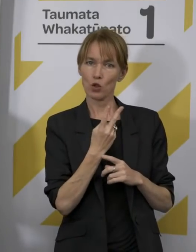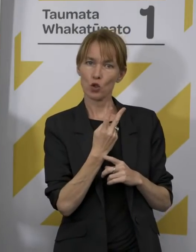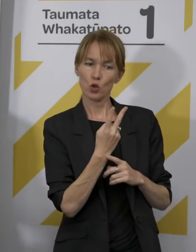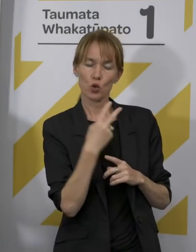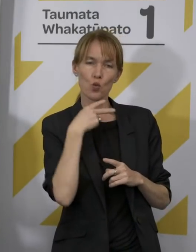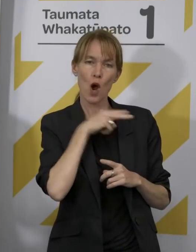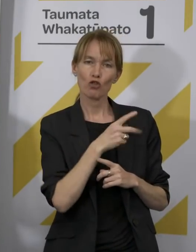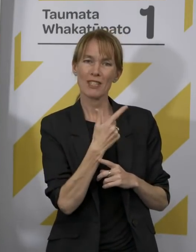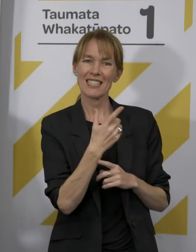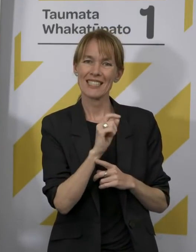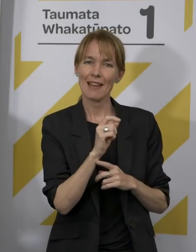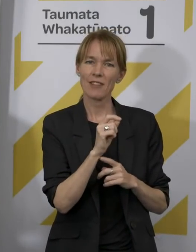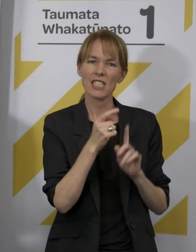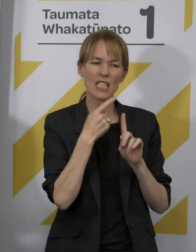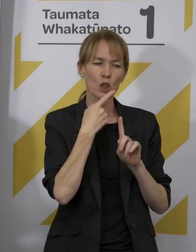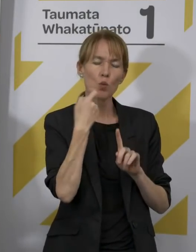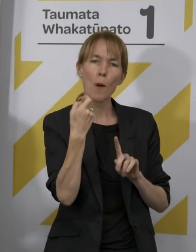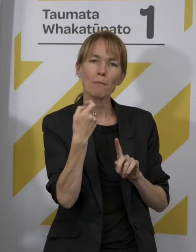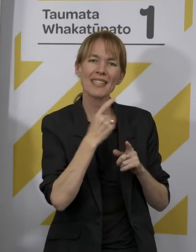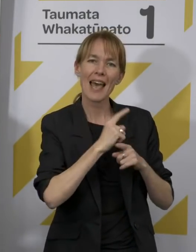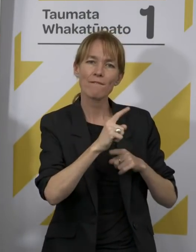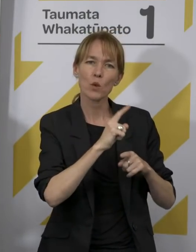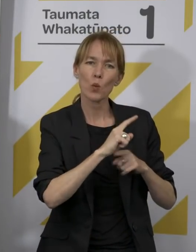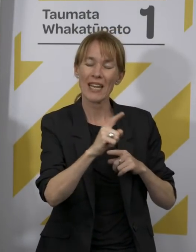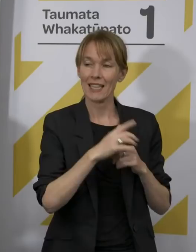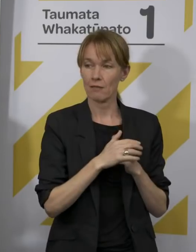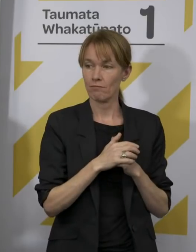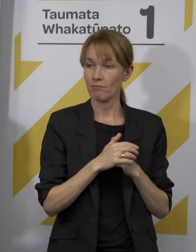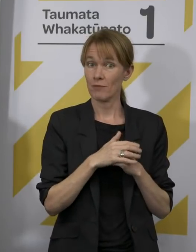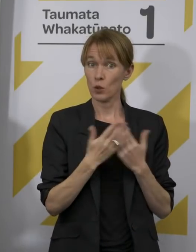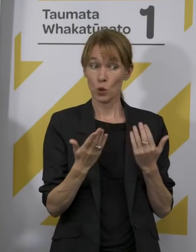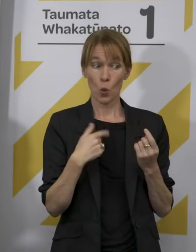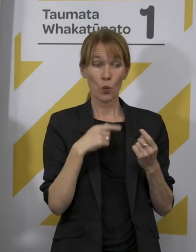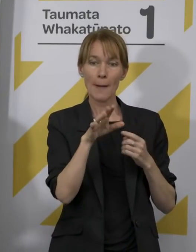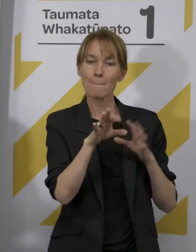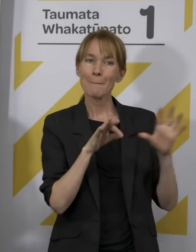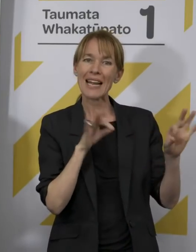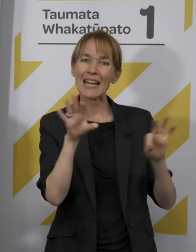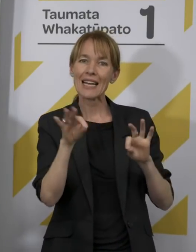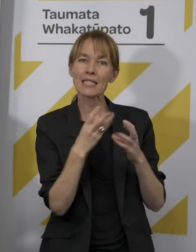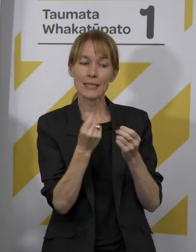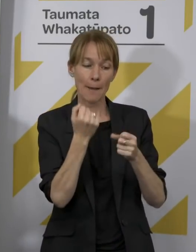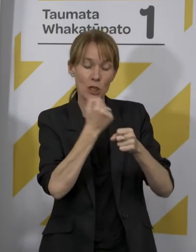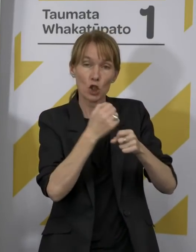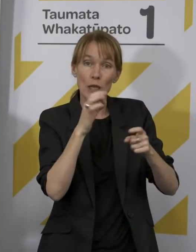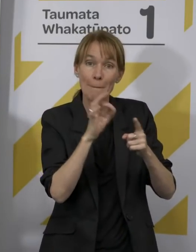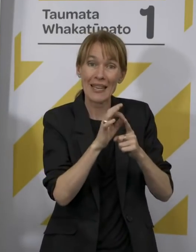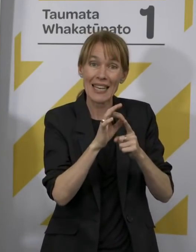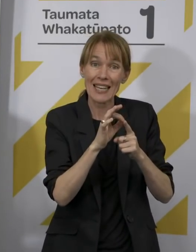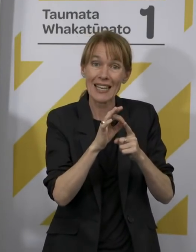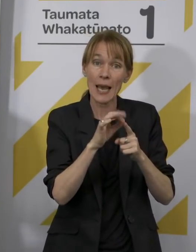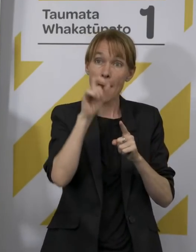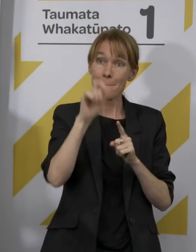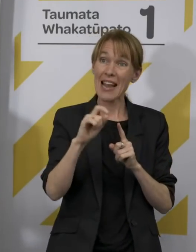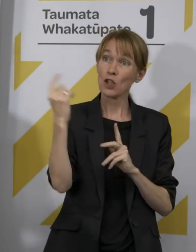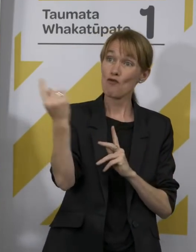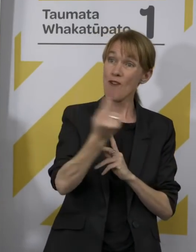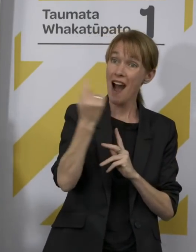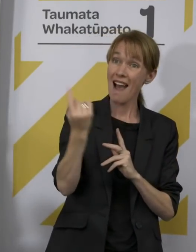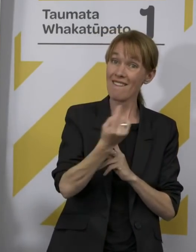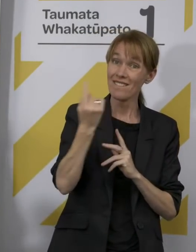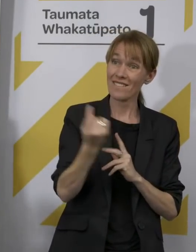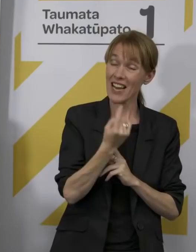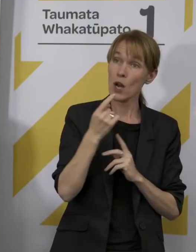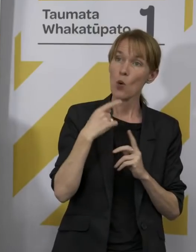the country in 90 practices. The first 3 people that come in the door with respiratory symptoms each week get a swab in those 90 practices to see how